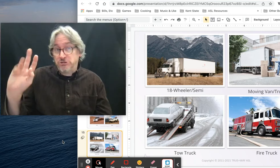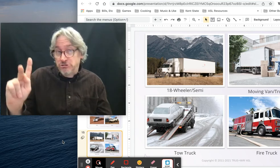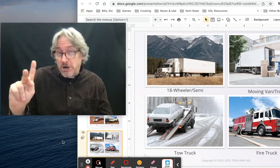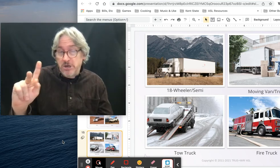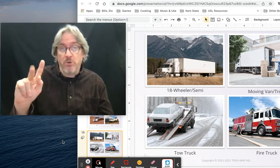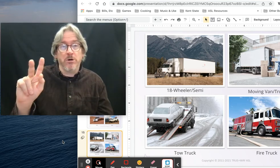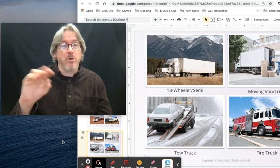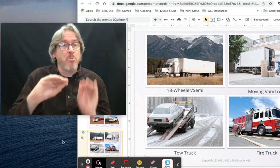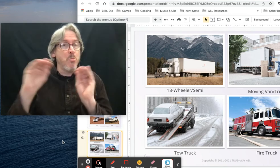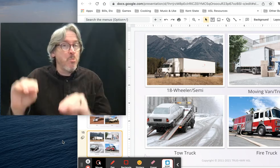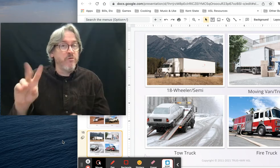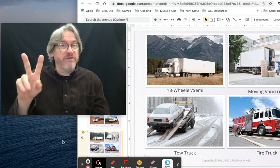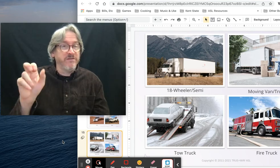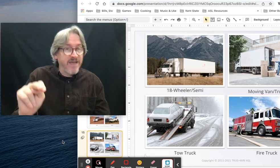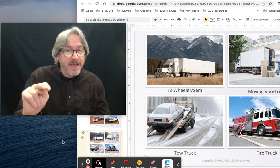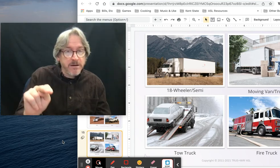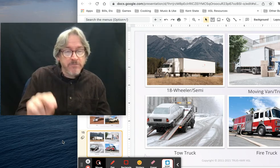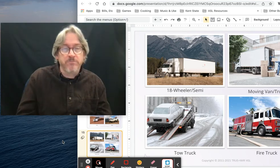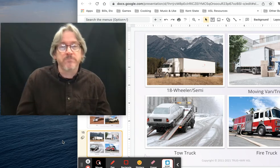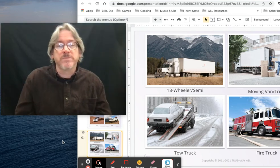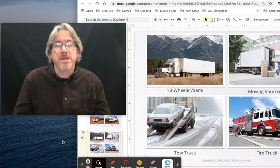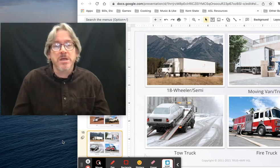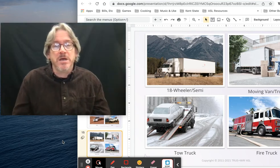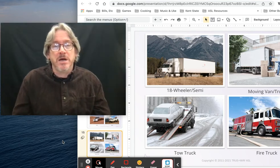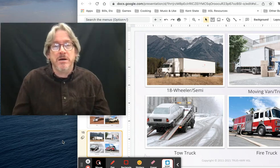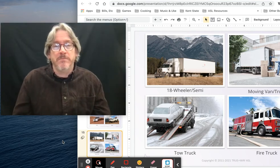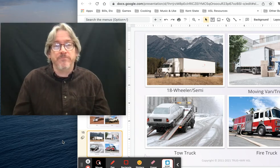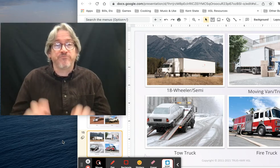Moving truck or moving van.